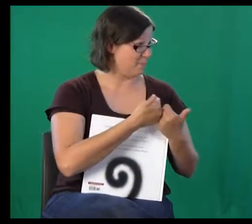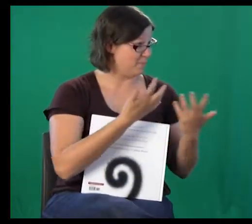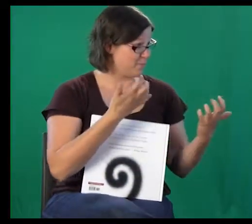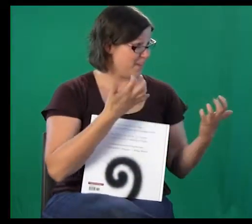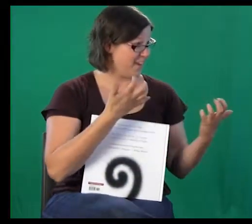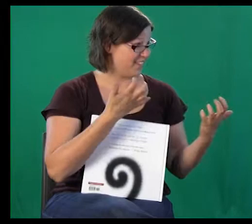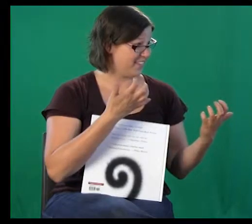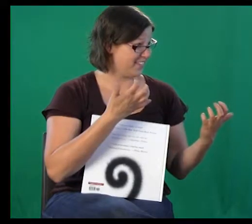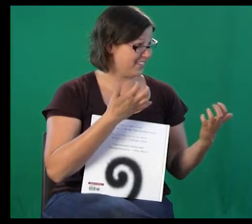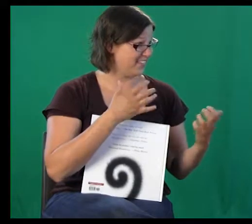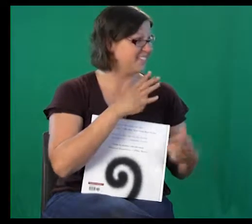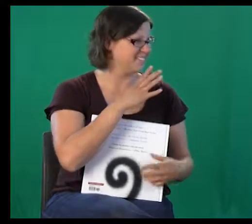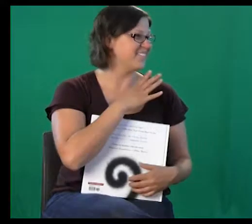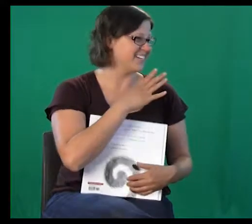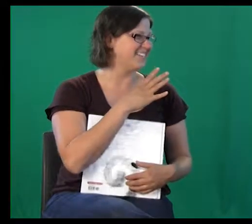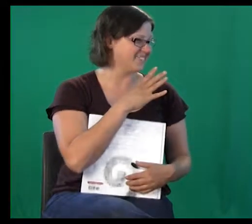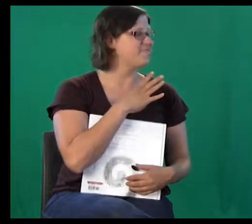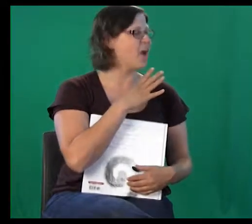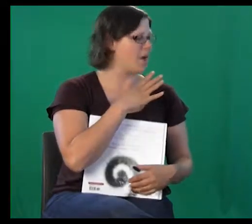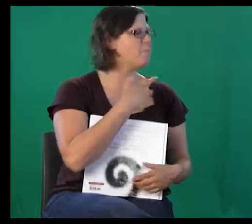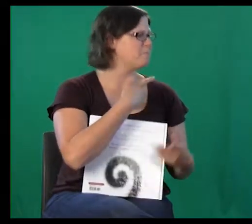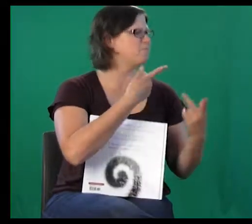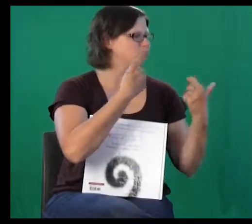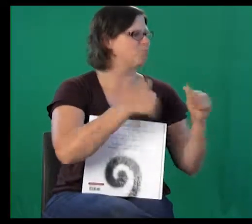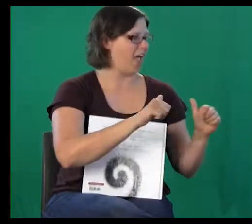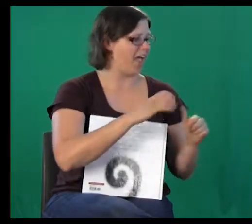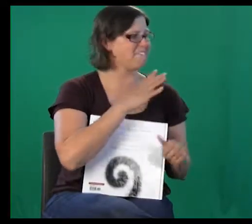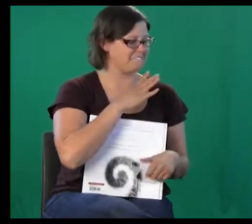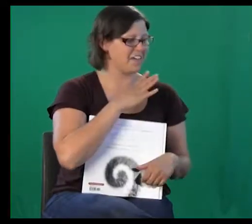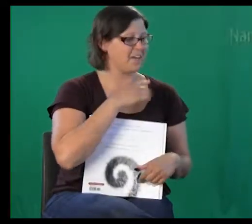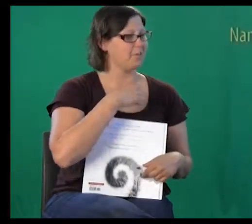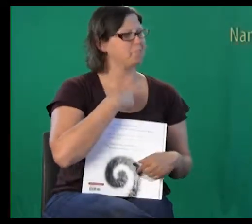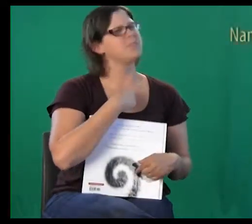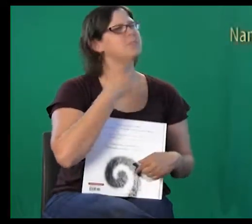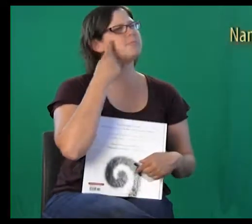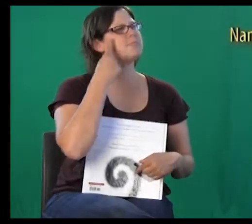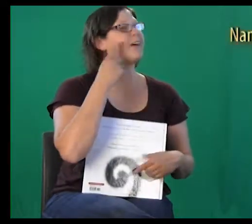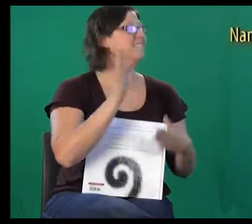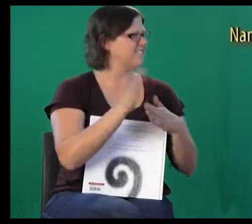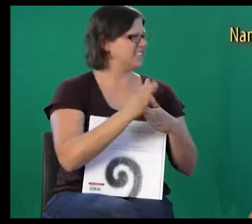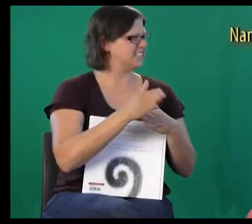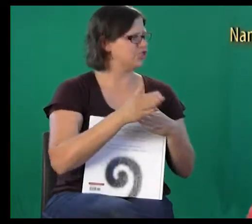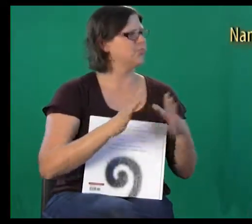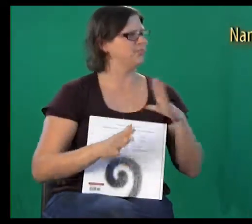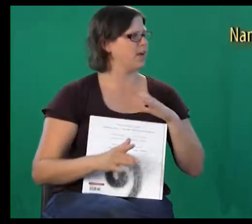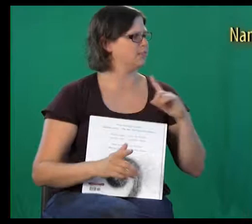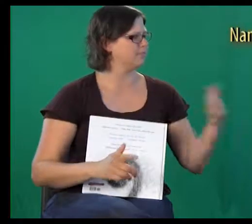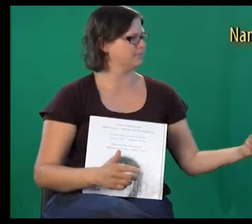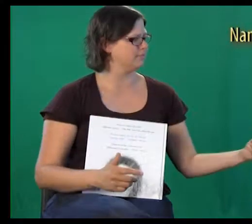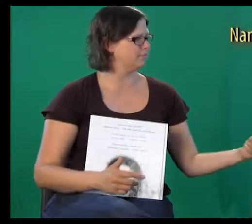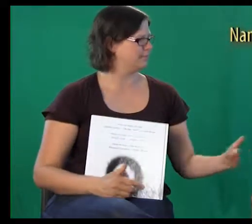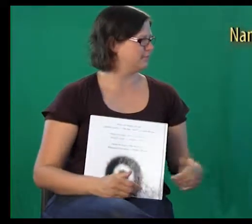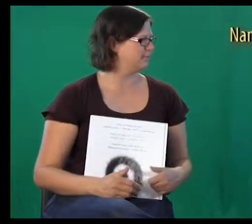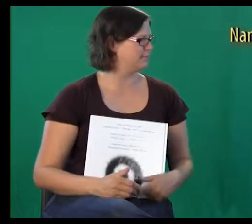animal and we go back and forth, okay? Can't be the same animal. Oh, I don't know, but all right, give it a try. All right, I'm going to start with